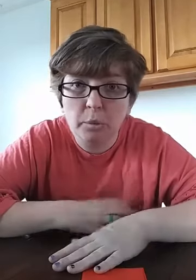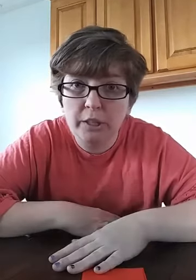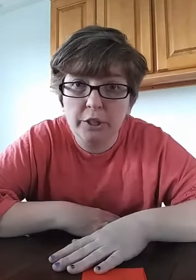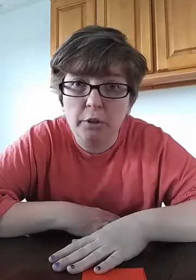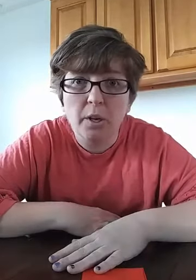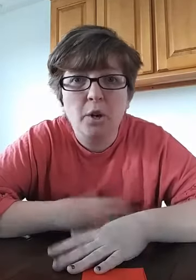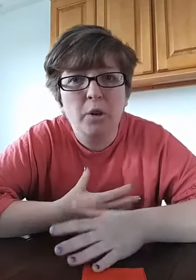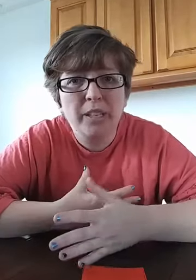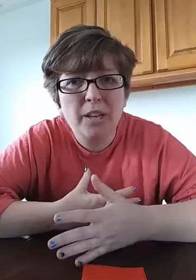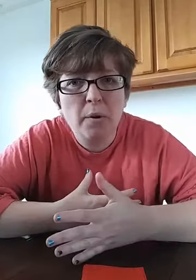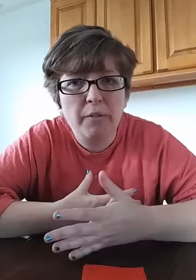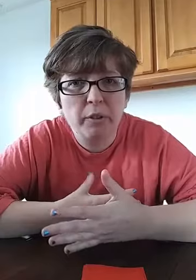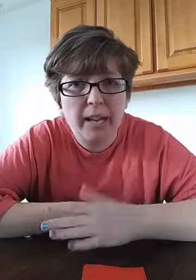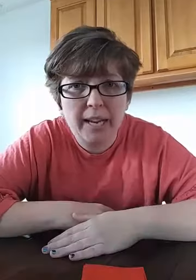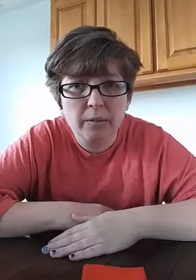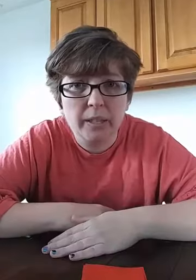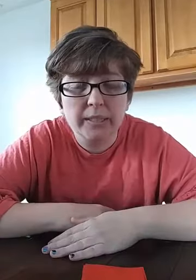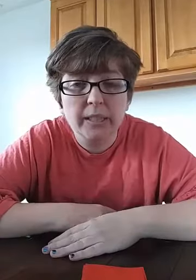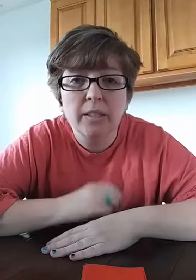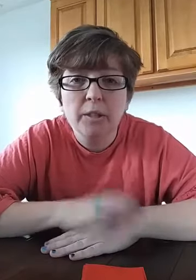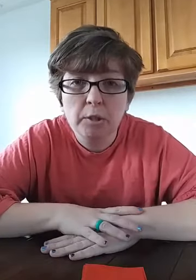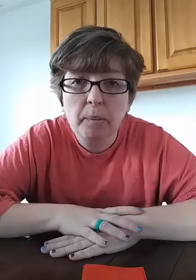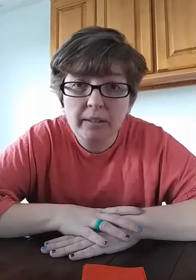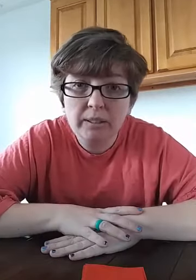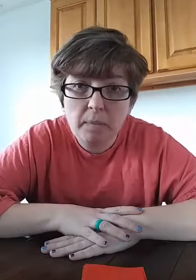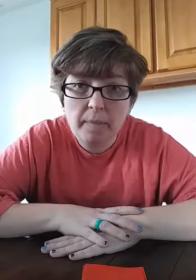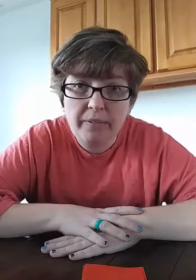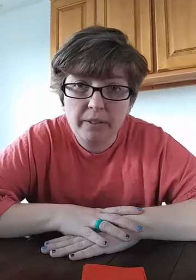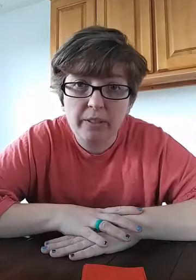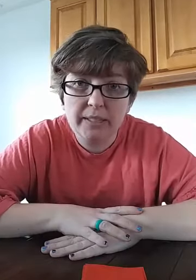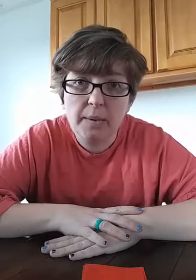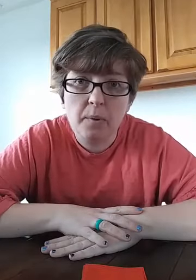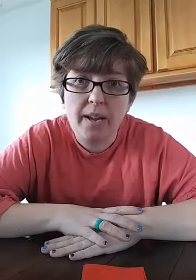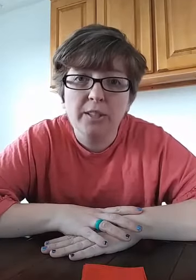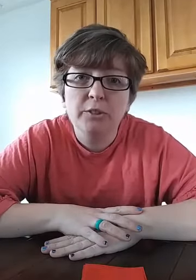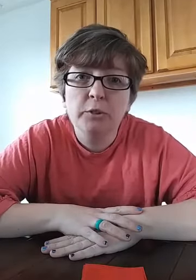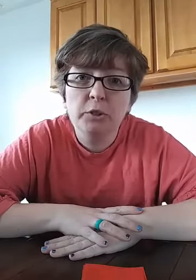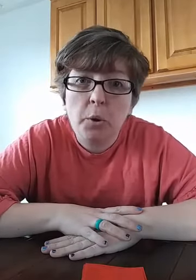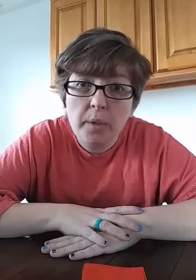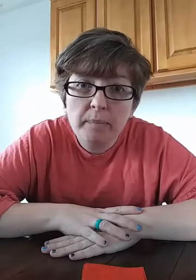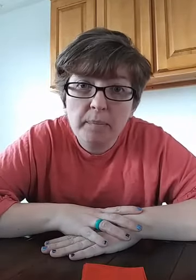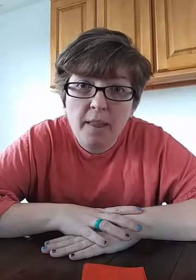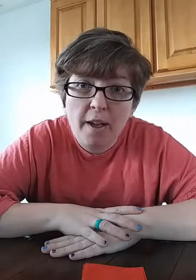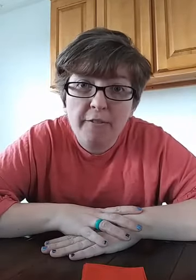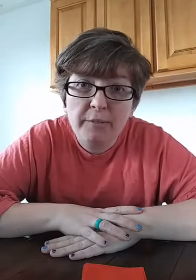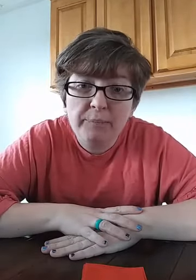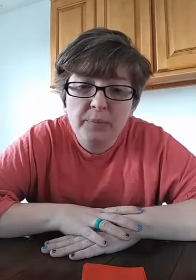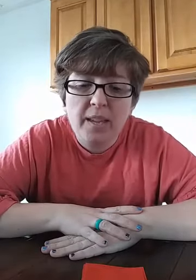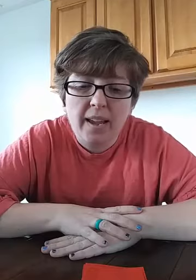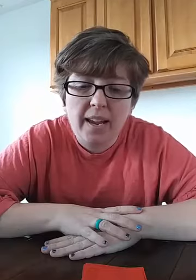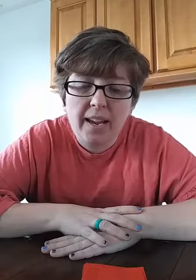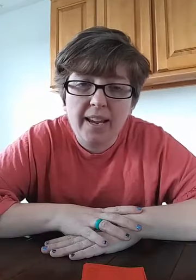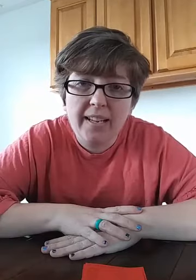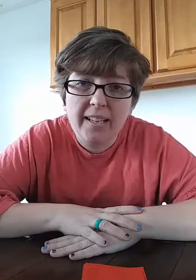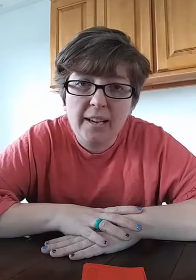what to do or didn't know if you could handle this your parents might be feeling the same way so show them some love and